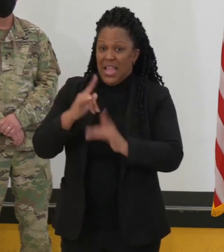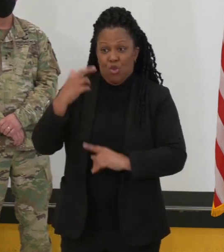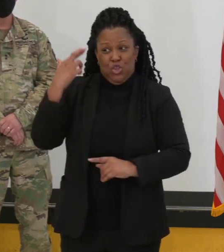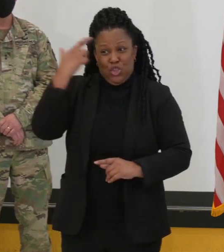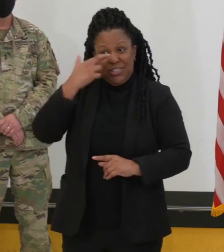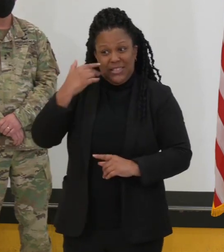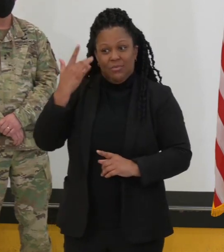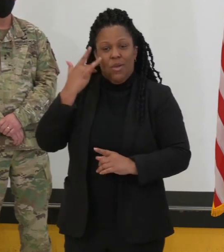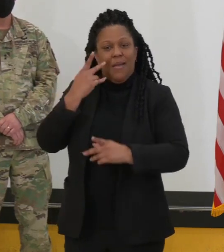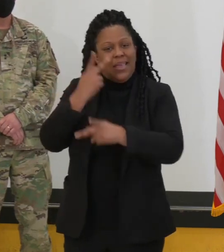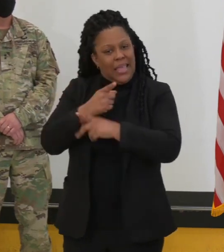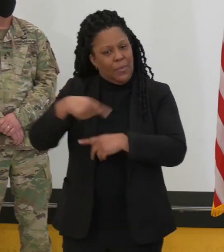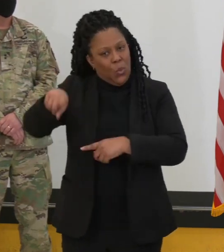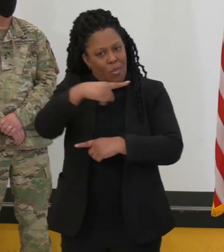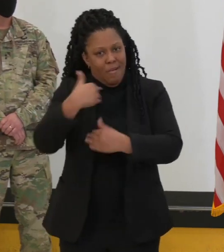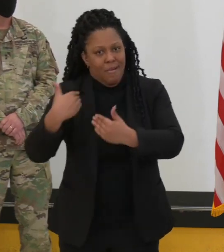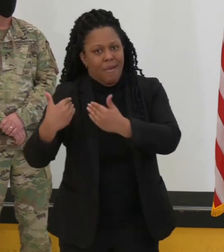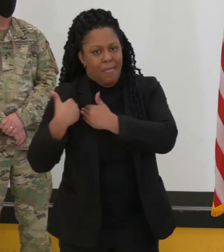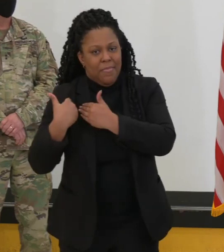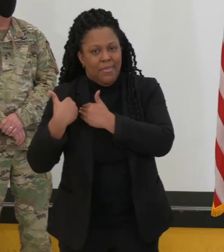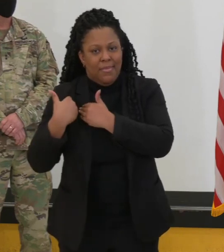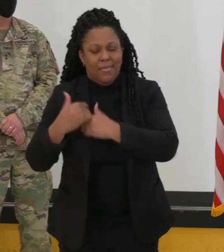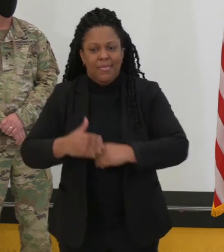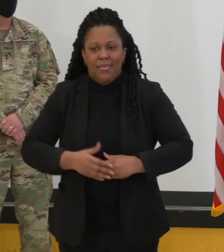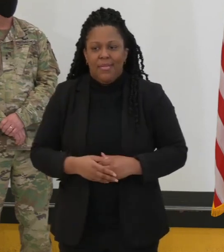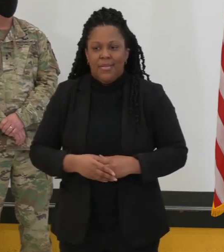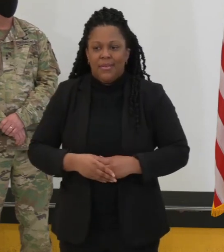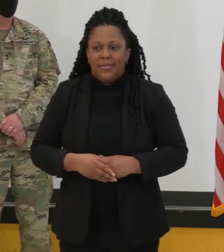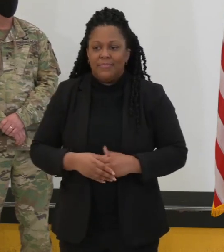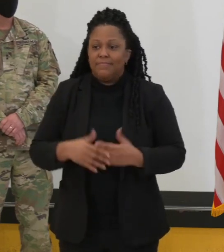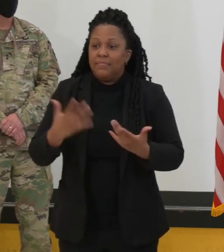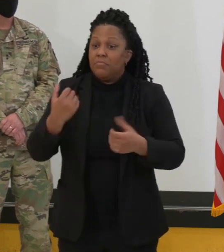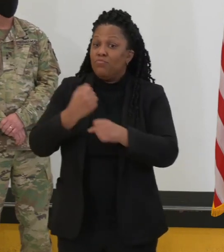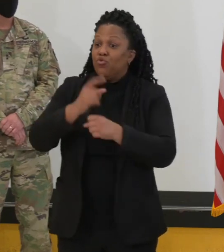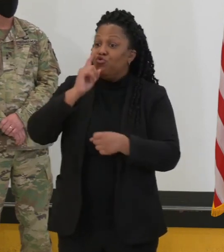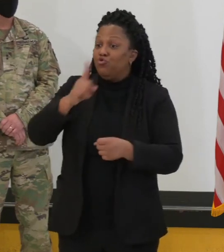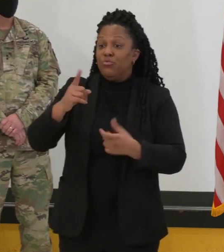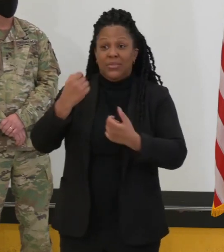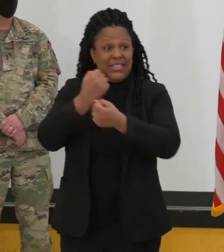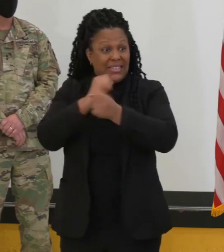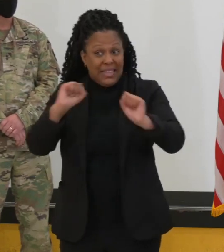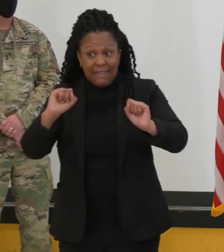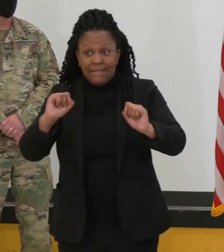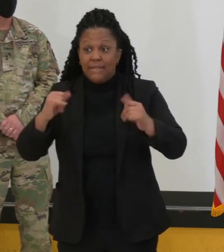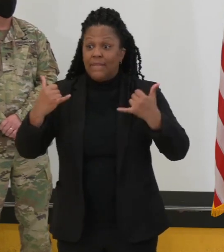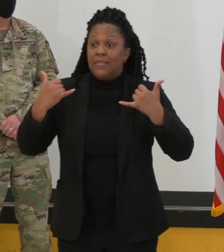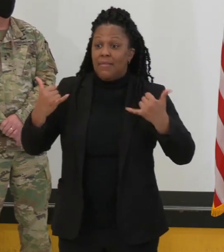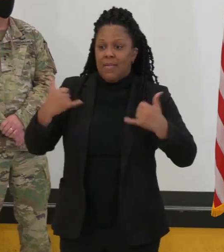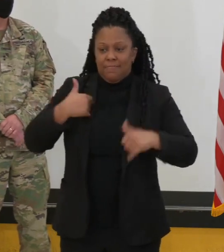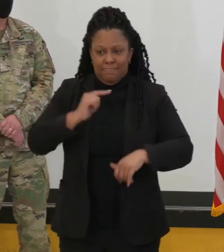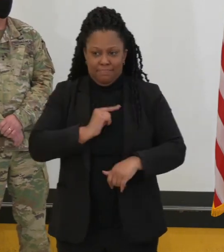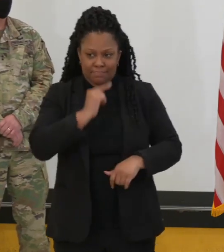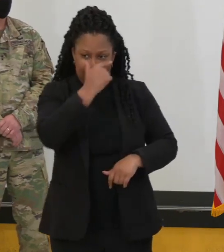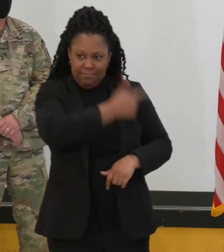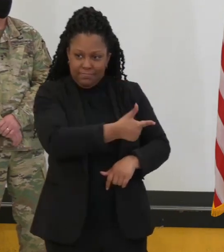want to keep our city safe. We want to keep our community safe. And with that, I'm going to turn it over to Sheriff Hutchinson.